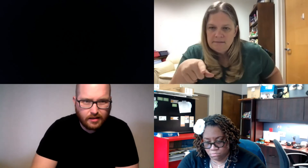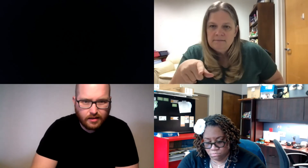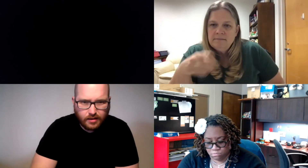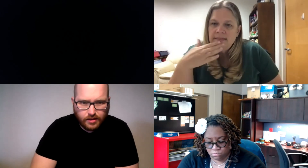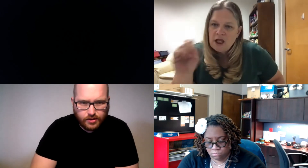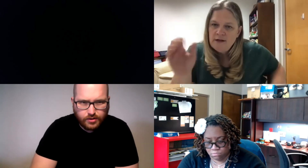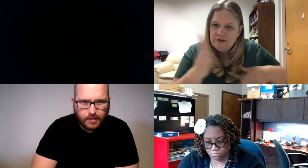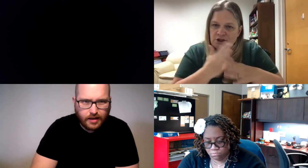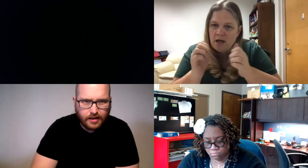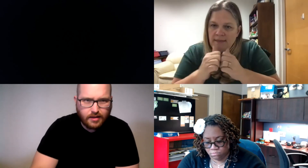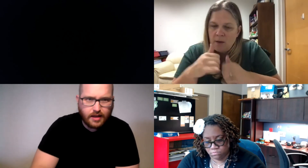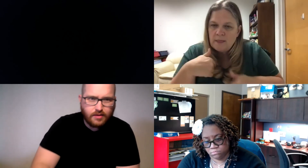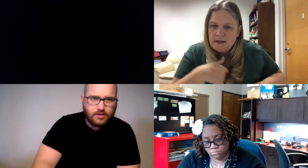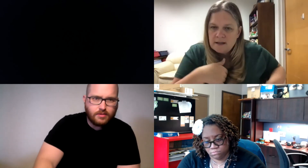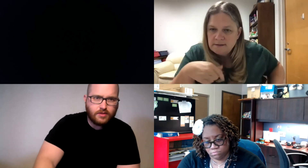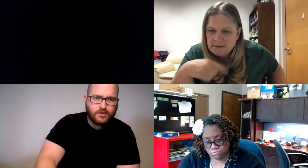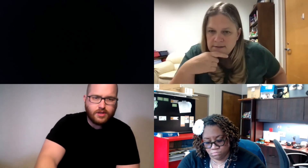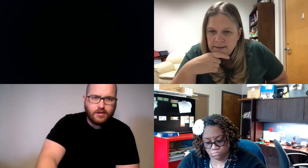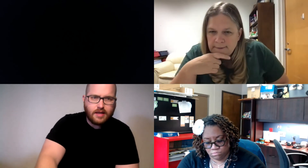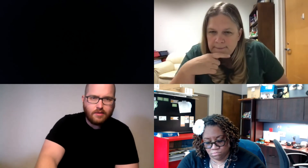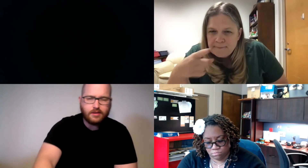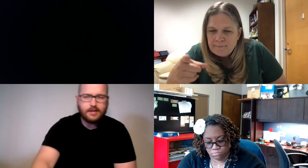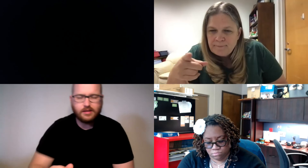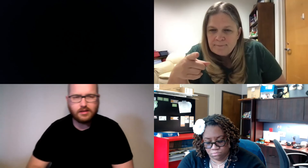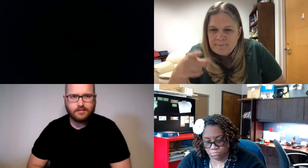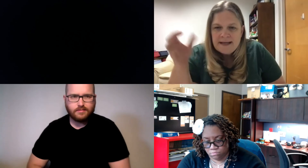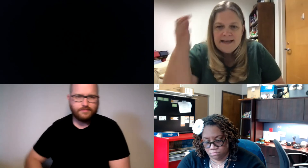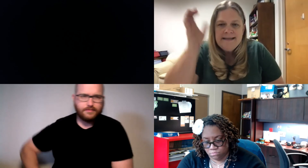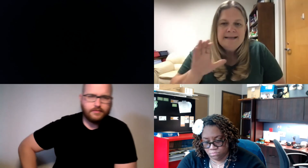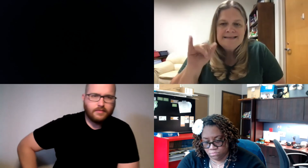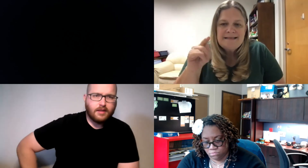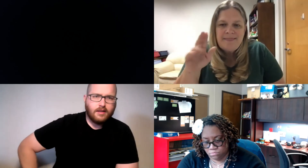Debbie Germati. Thank you so much for sharing that with us.